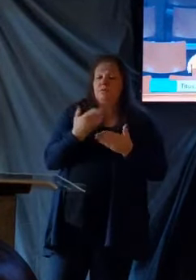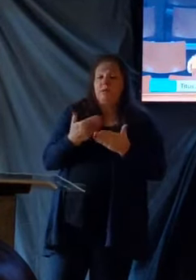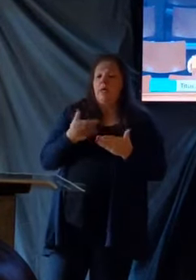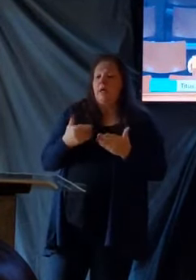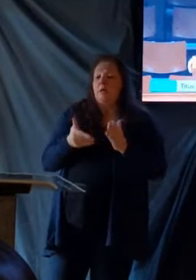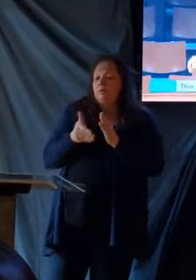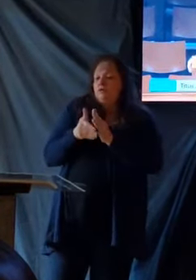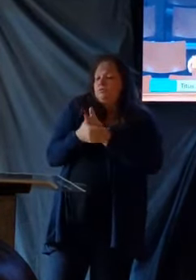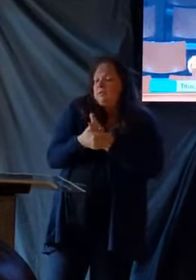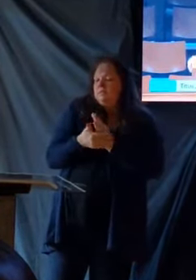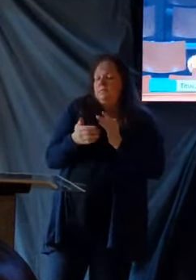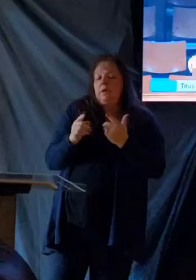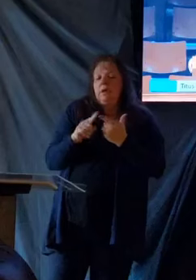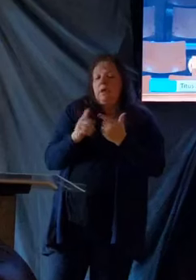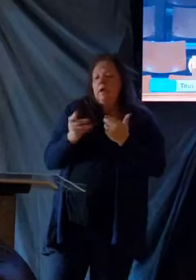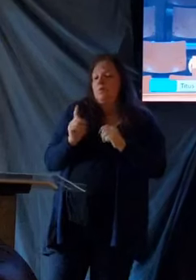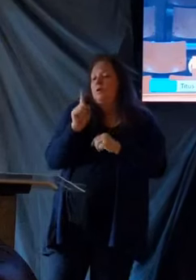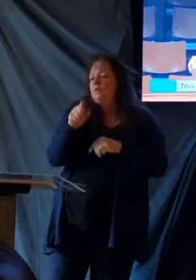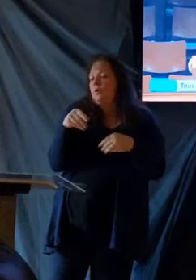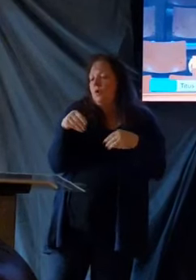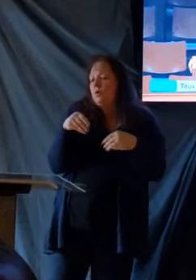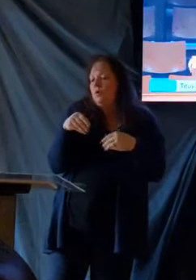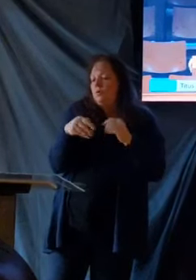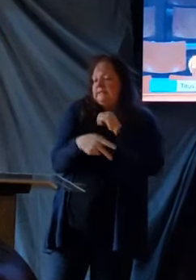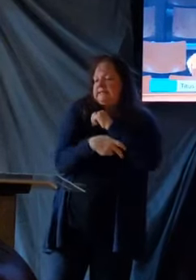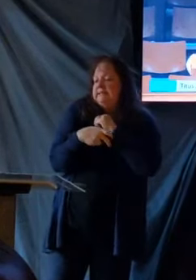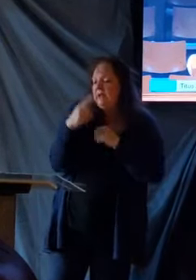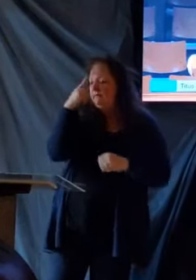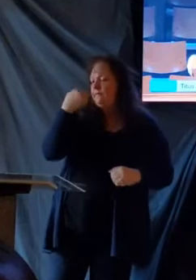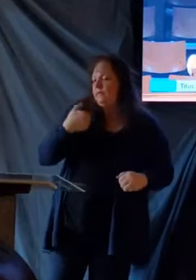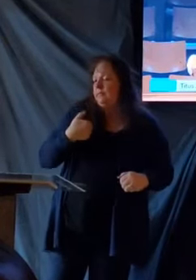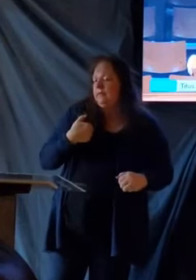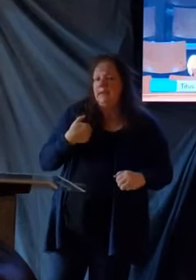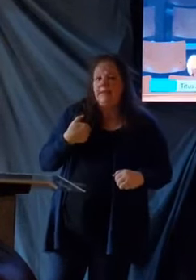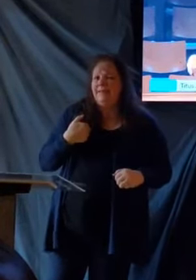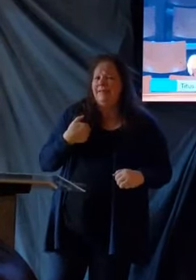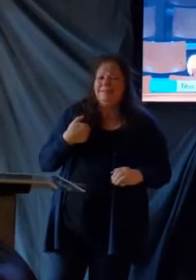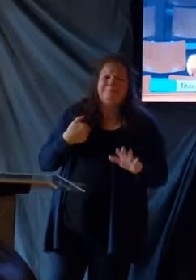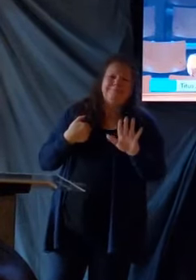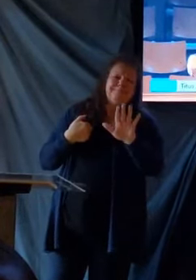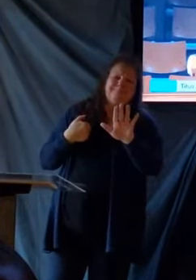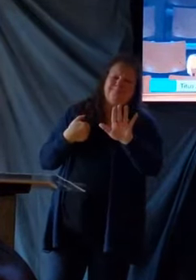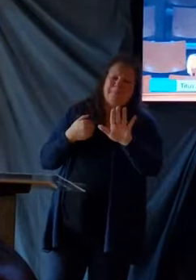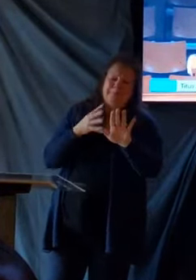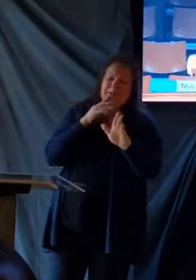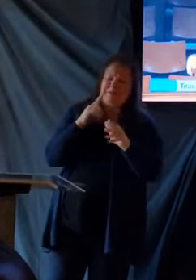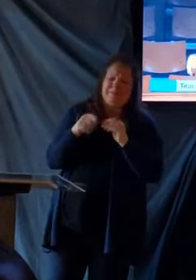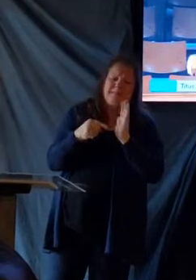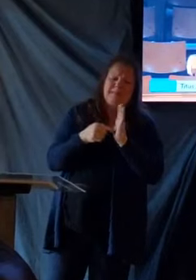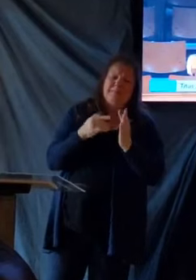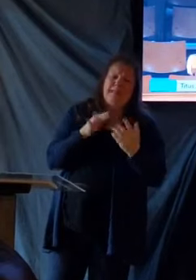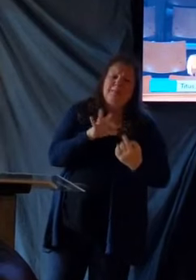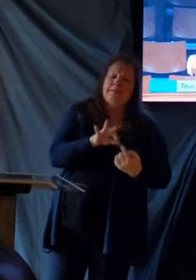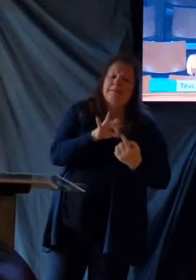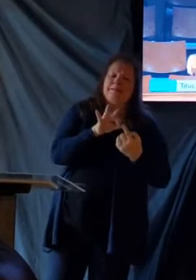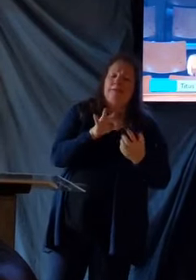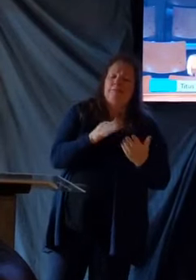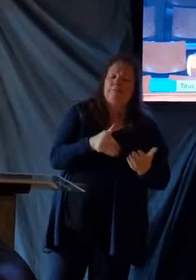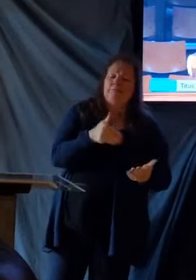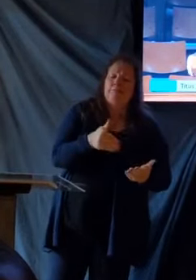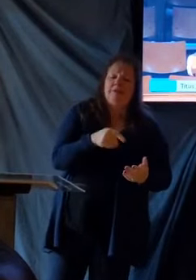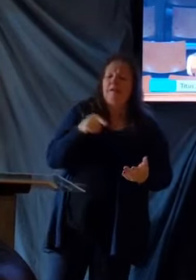to commit immorality. I want you to go shoplift for me. But those aren't the issues we really deal with except in exceptional